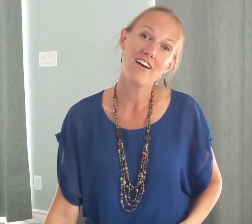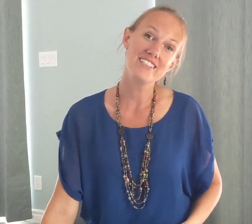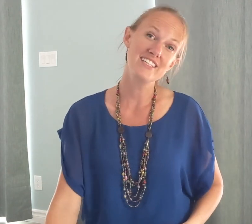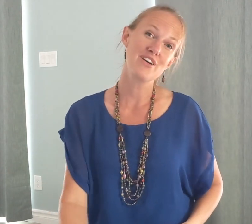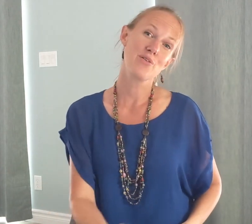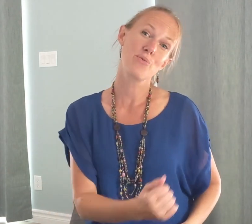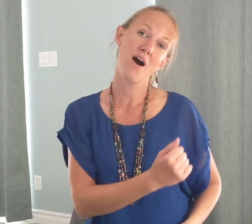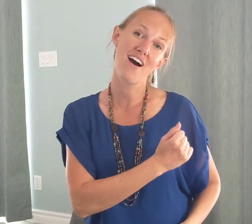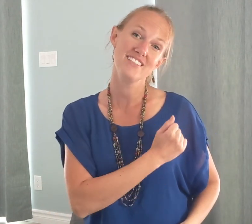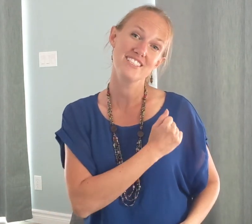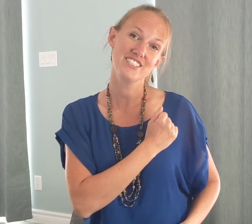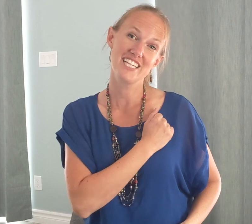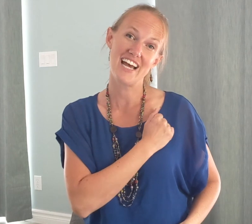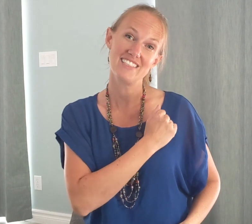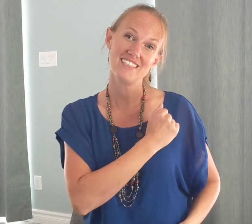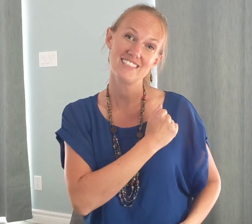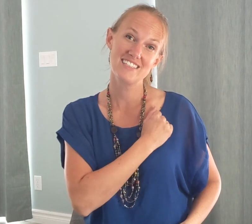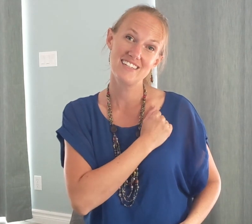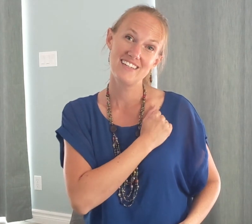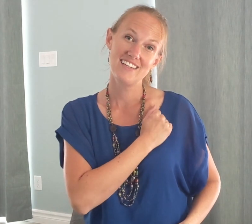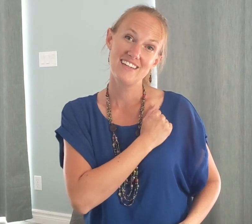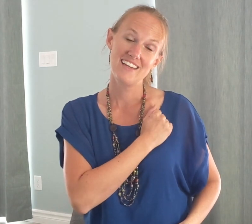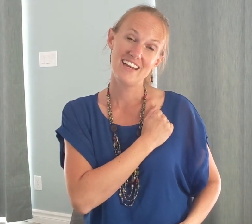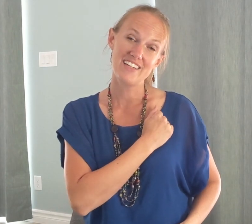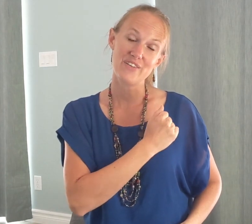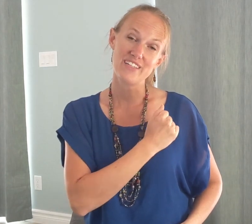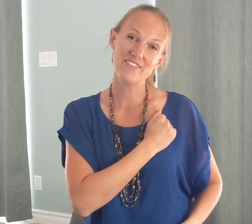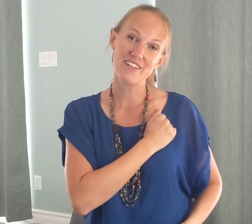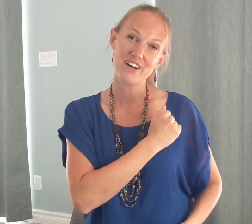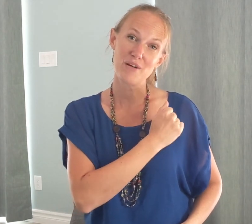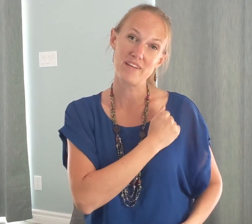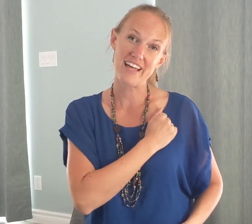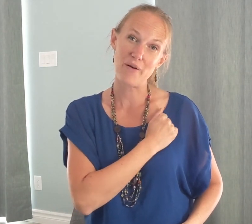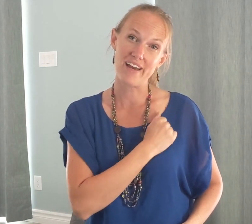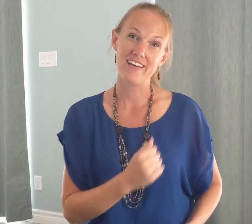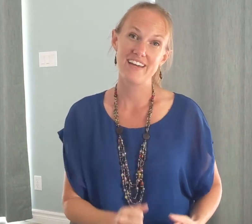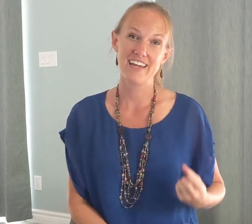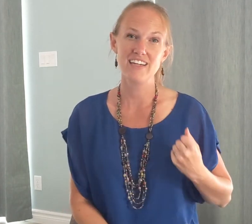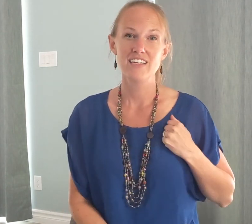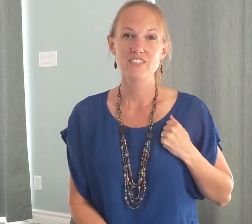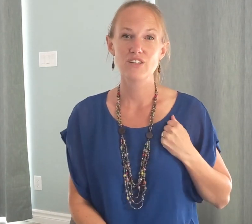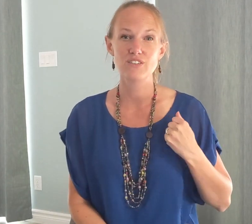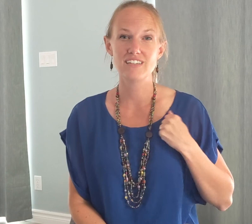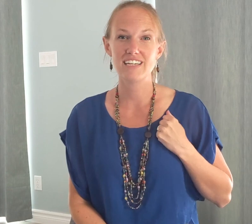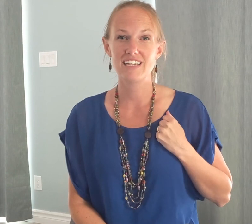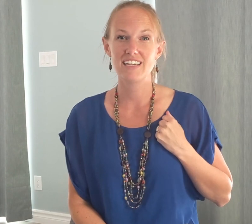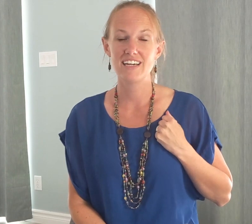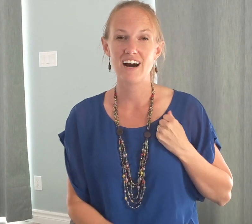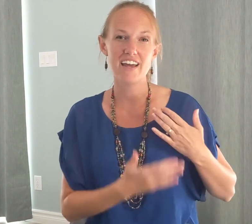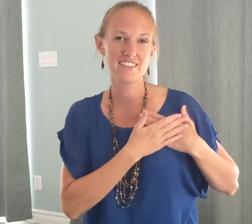obviously across your chest, and you're going to feel your heartbeat that way, okay? So I